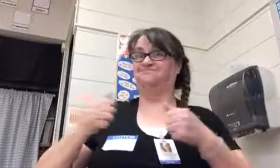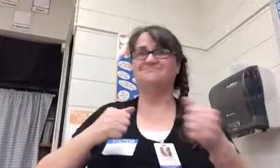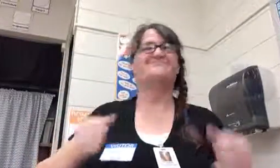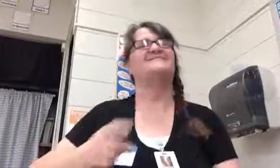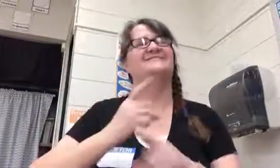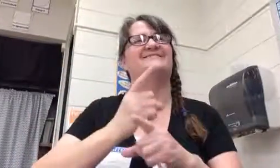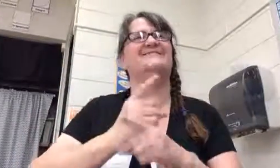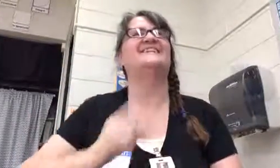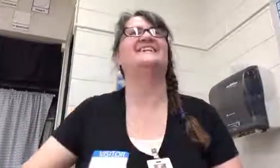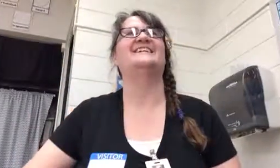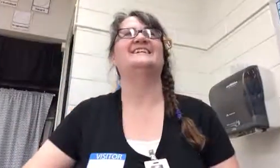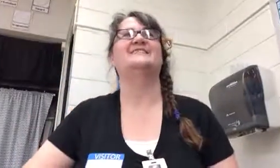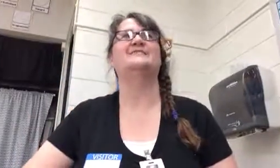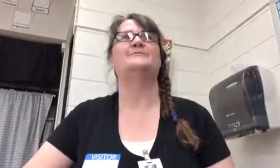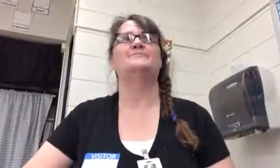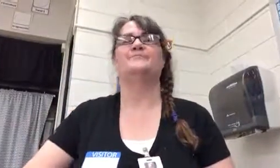hand. Giraffe. I think